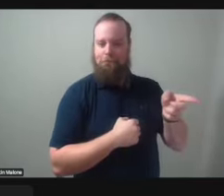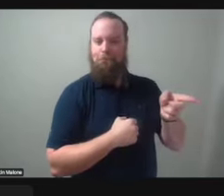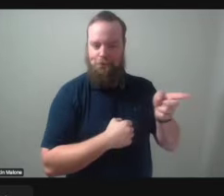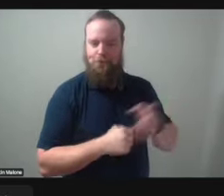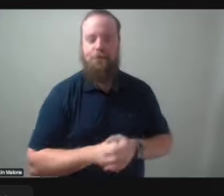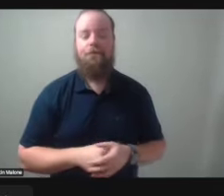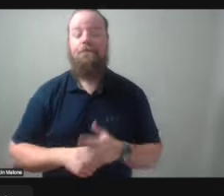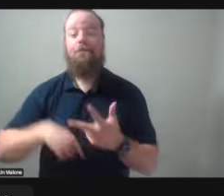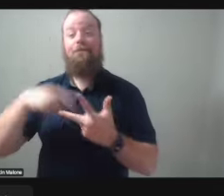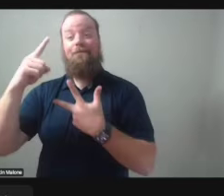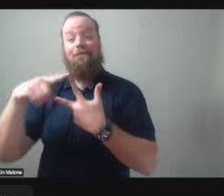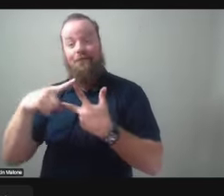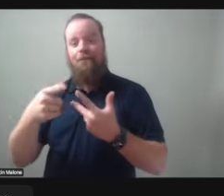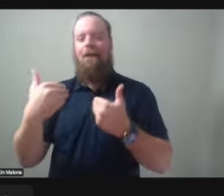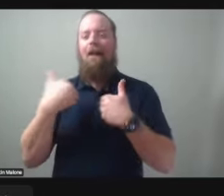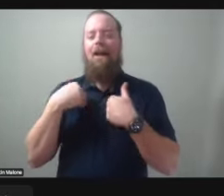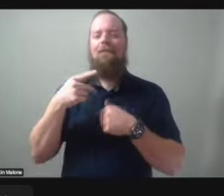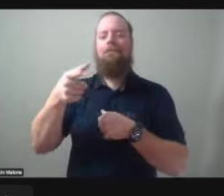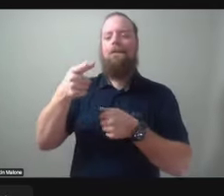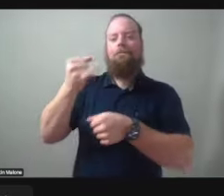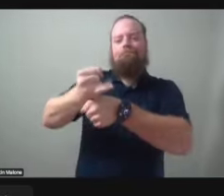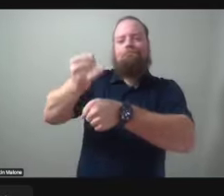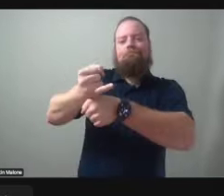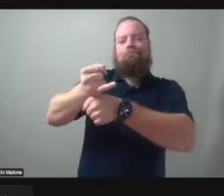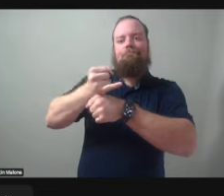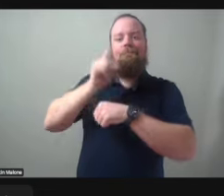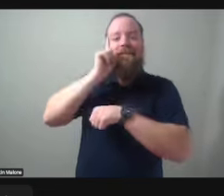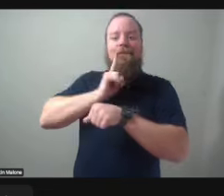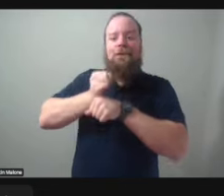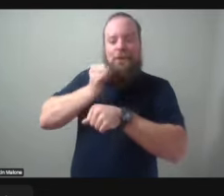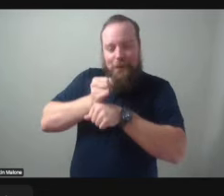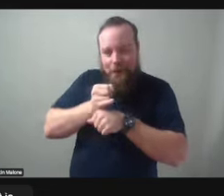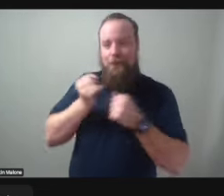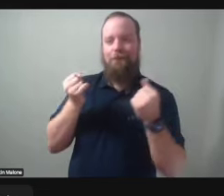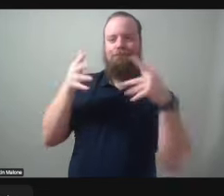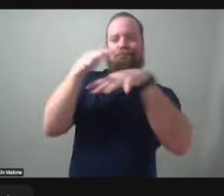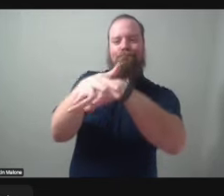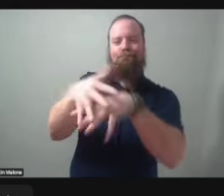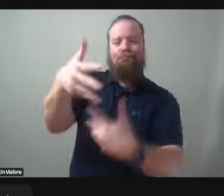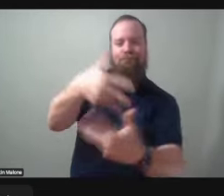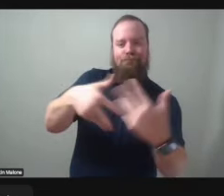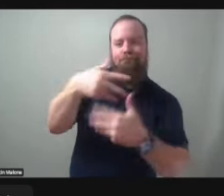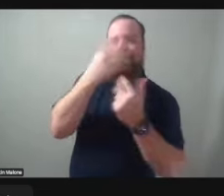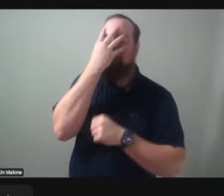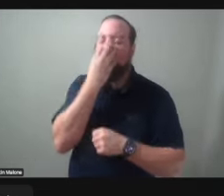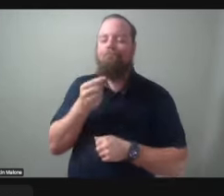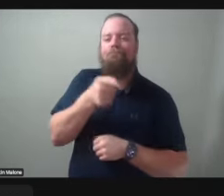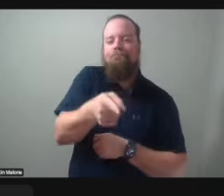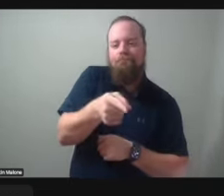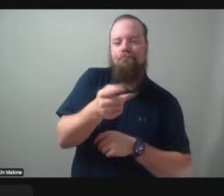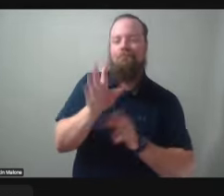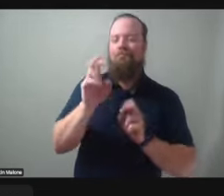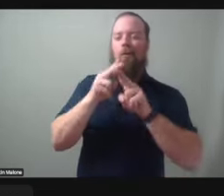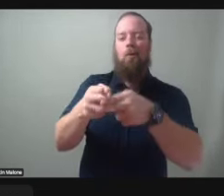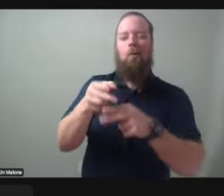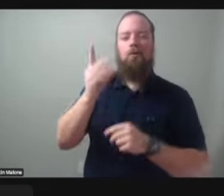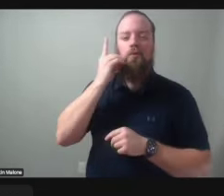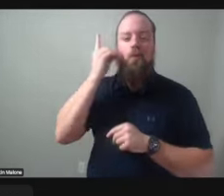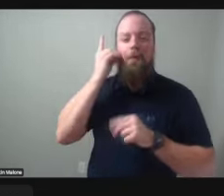those, and I am not a deaf plus individual, but that is what I've been informed by the community. So they will need a